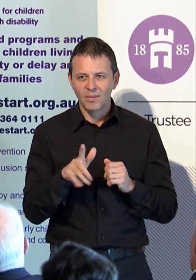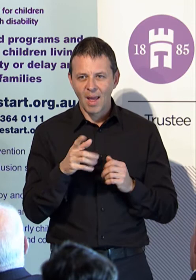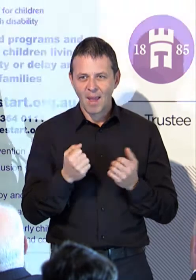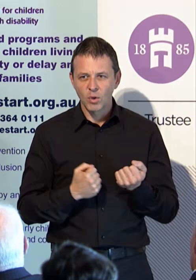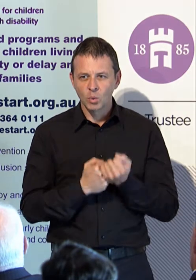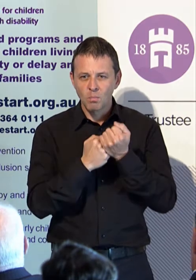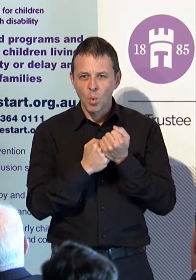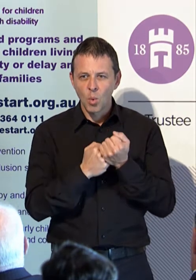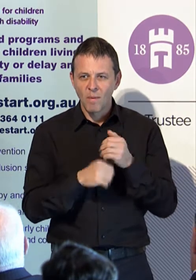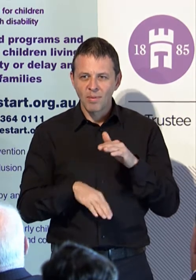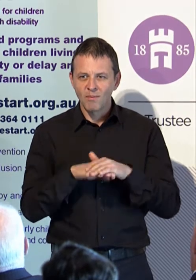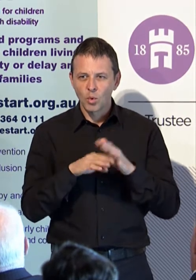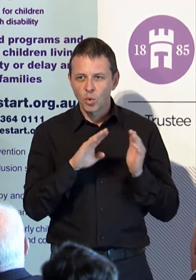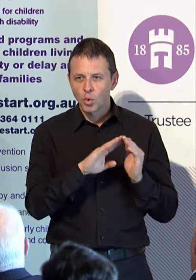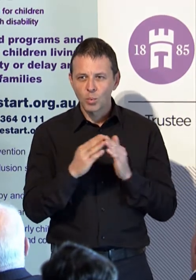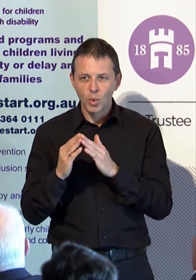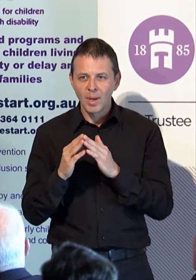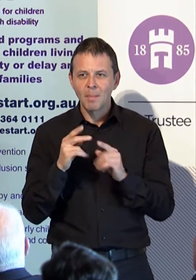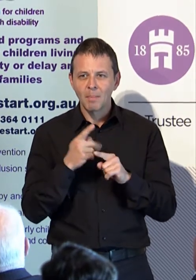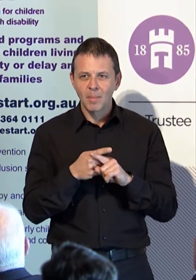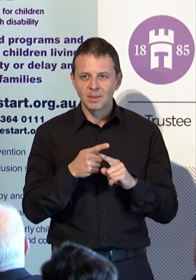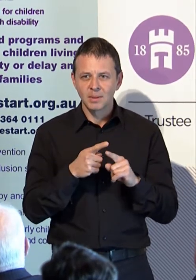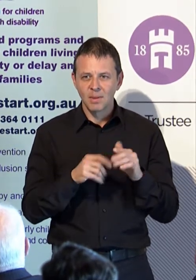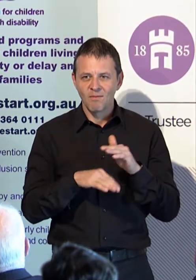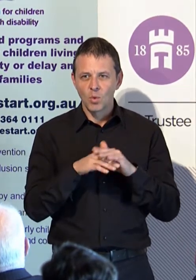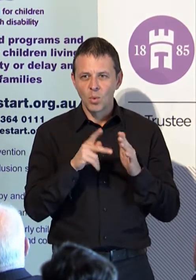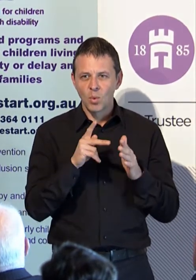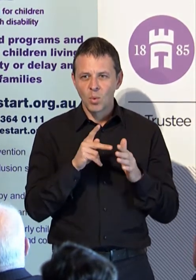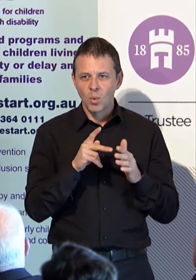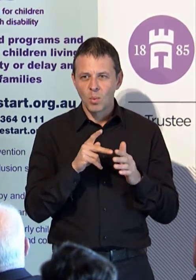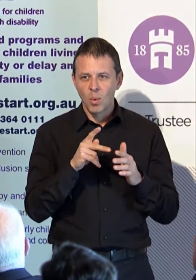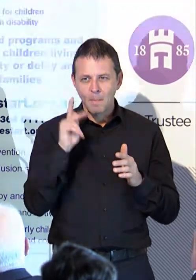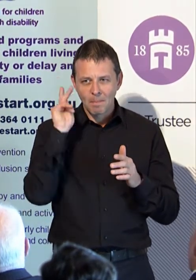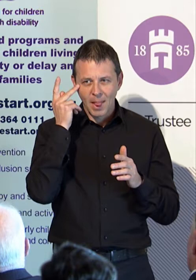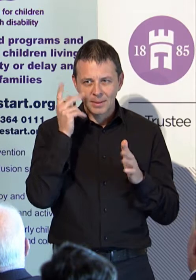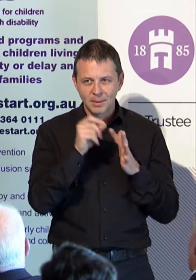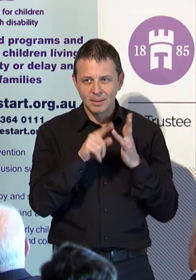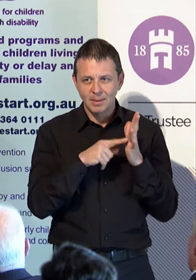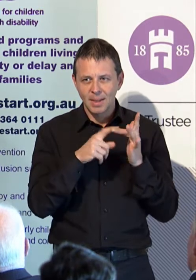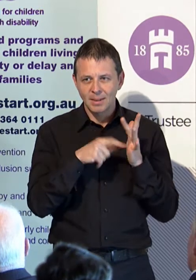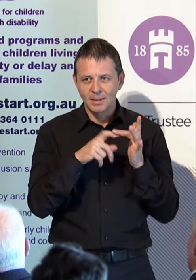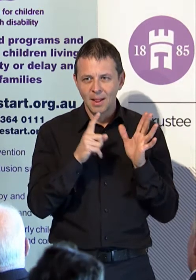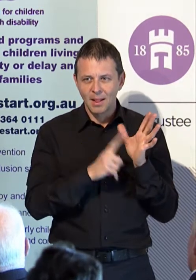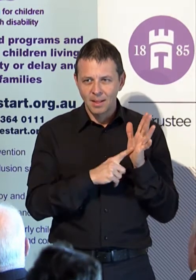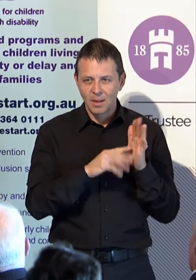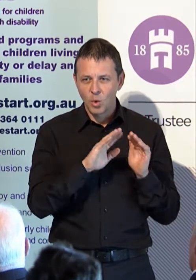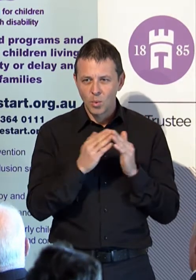whole community and the whole political community in these times when, of course, politics, as always,